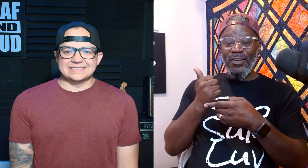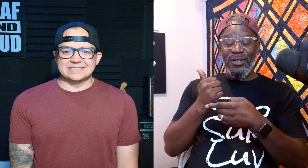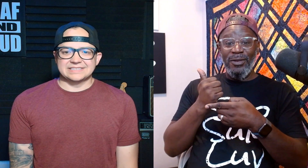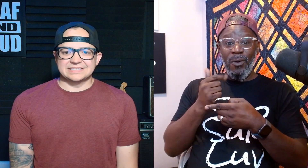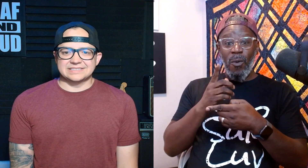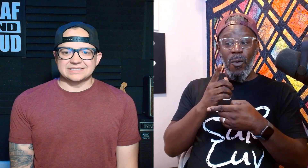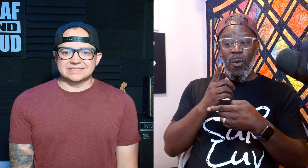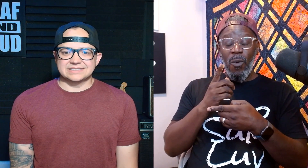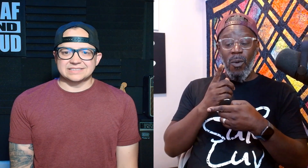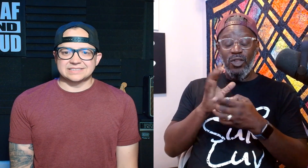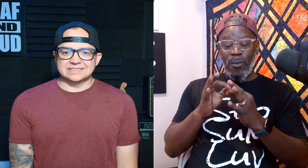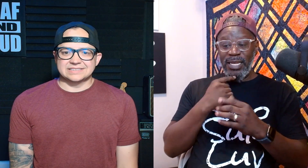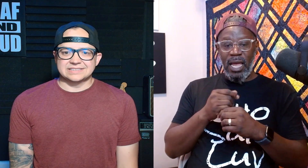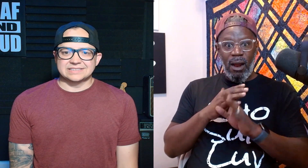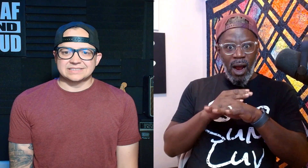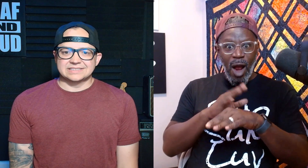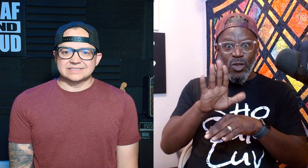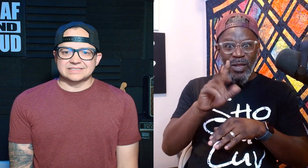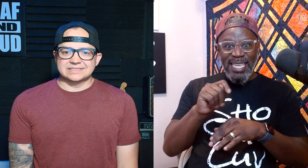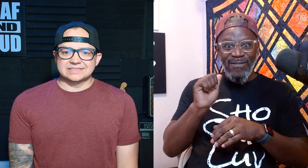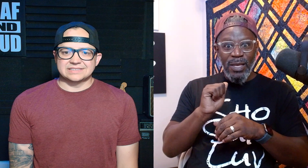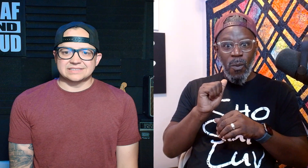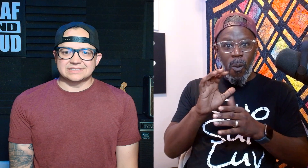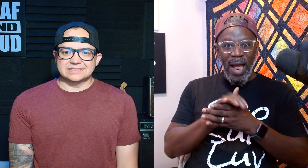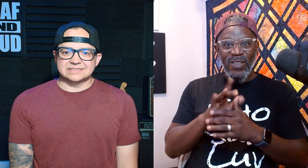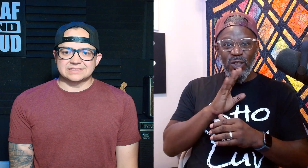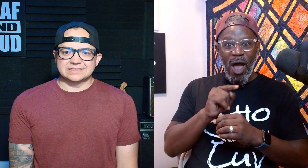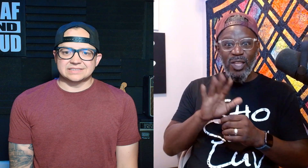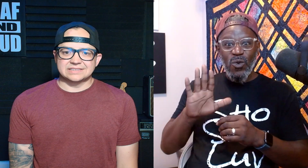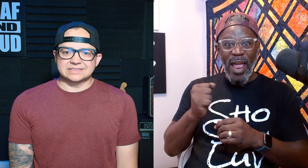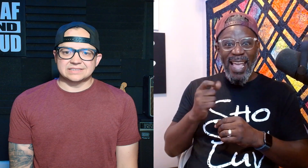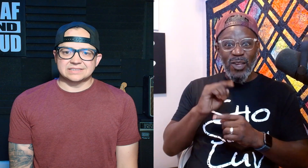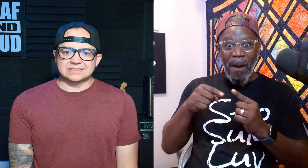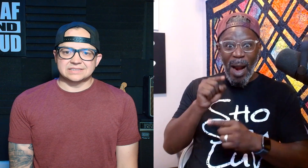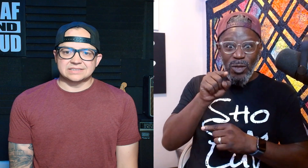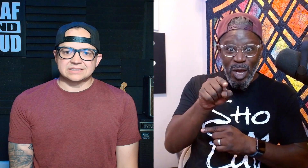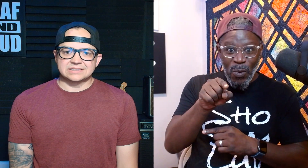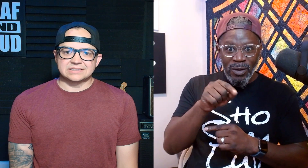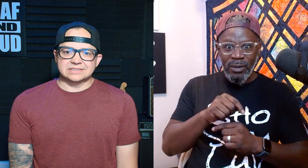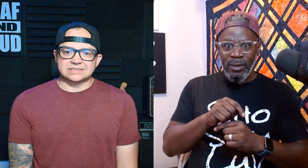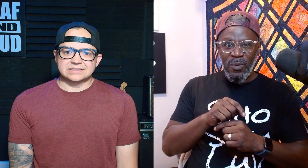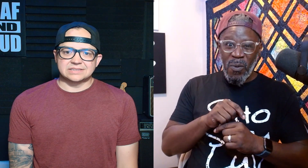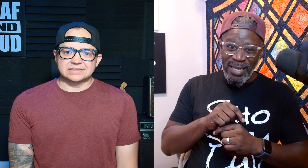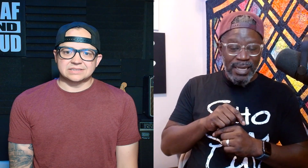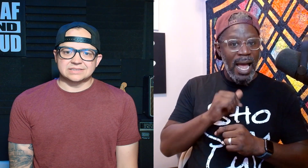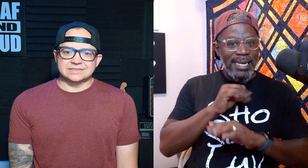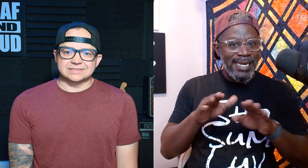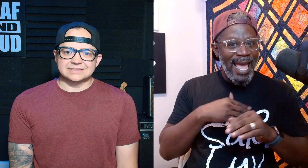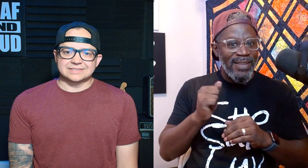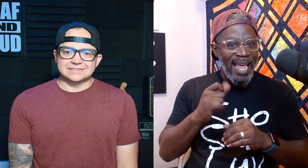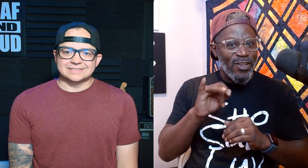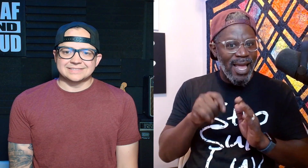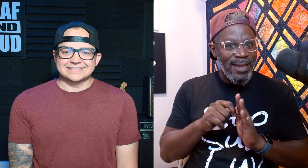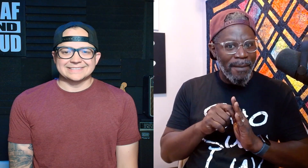The other interpreter said, your TV wife is talking to her agent about you. What? I